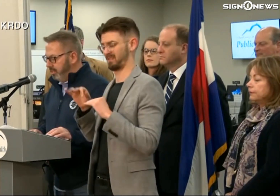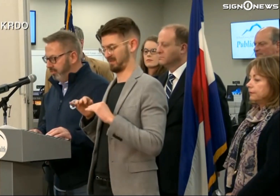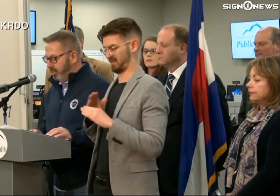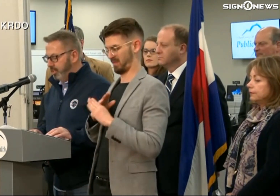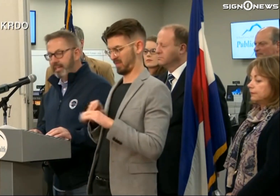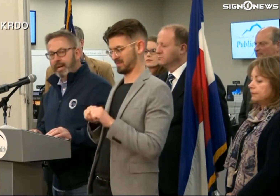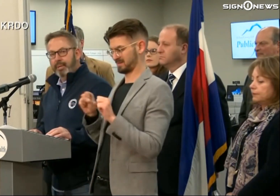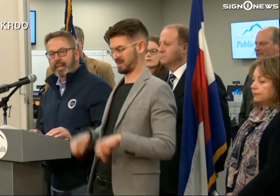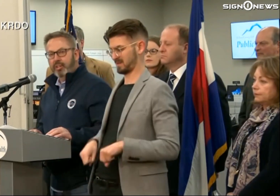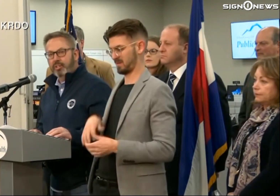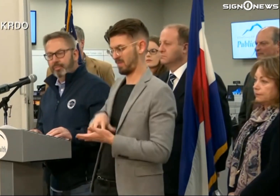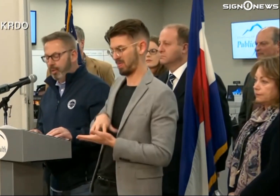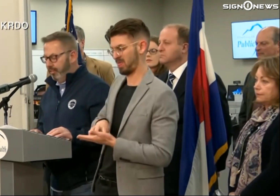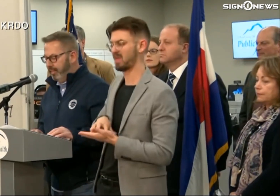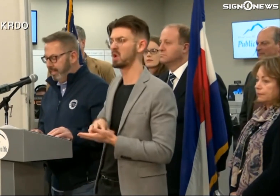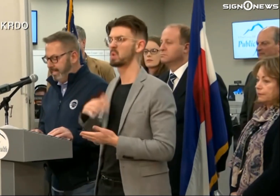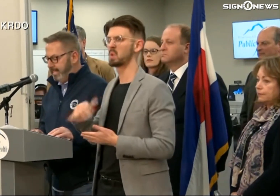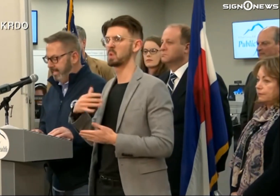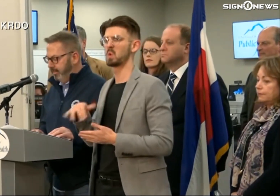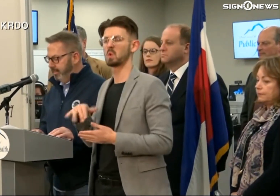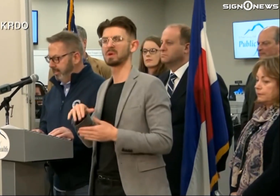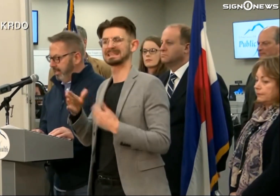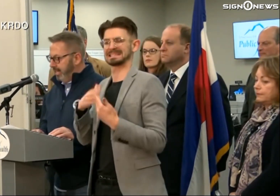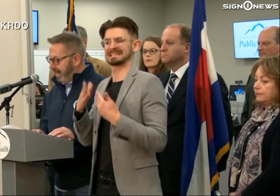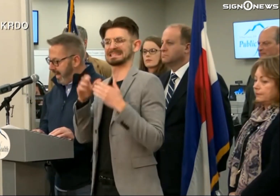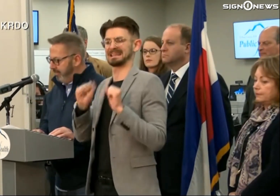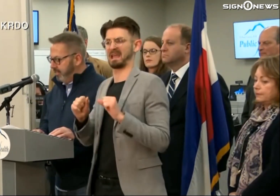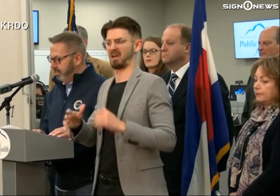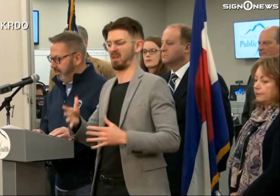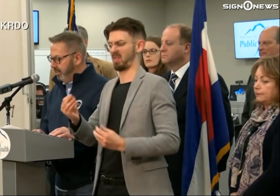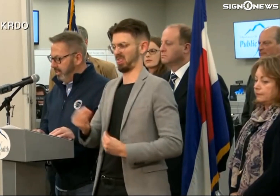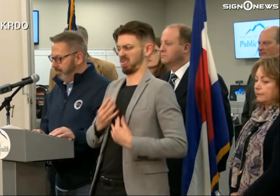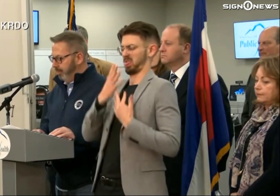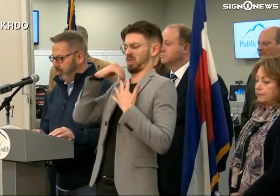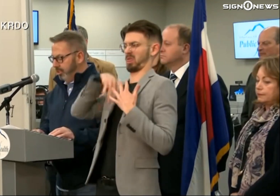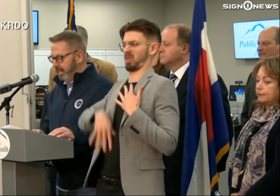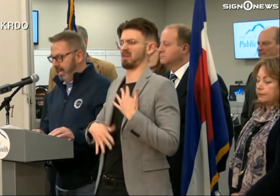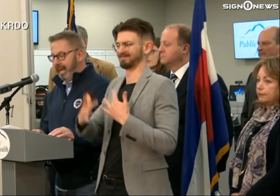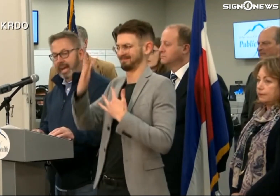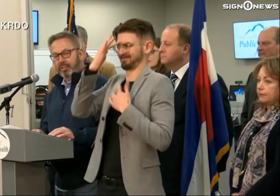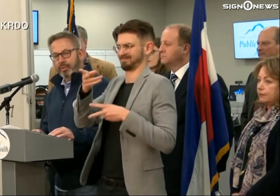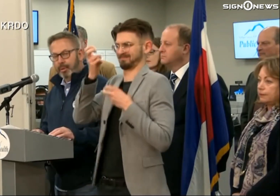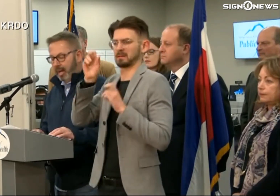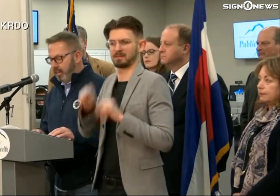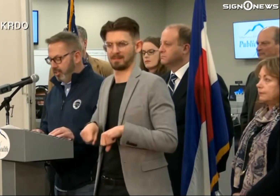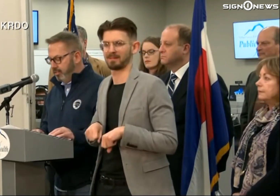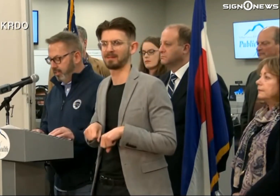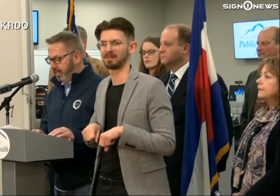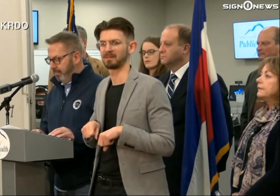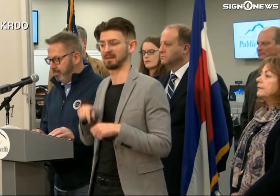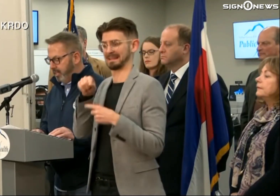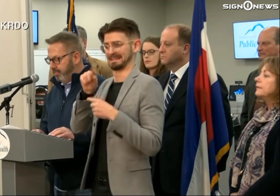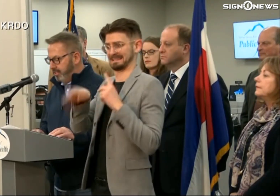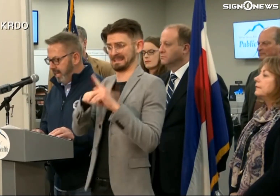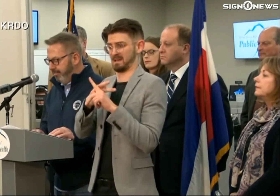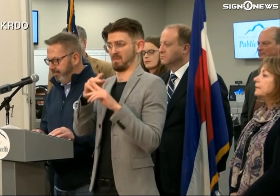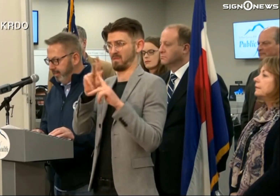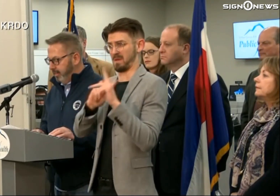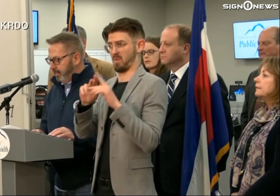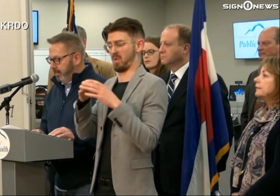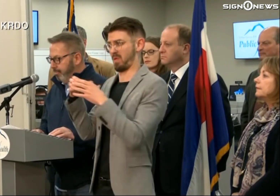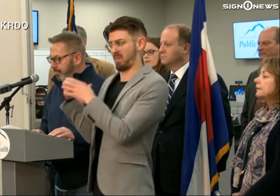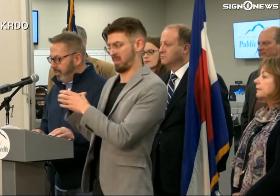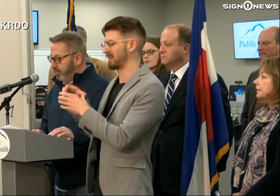greatest risk of serious complications from COVID-19. And obviously, these people should take extra precautions to keep themselves